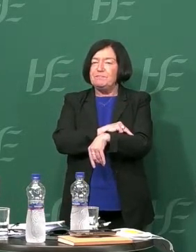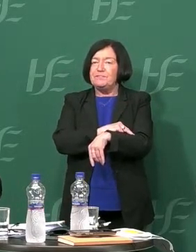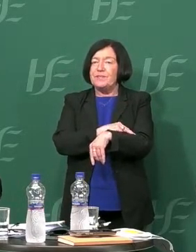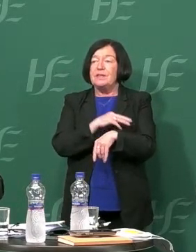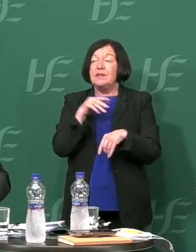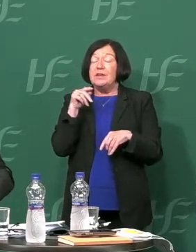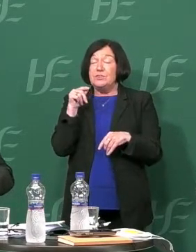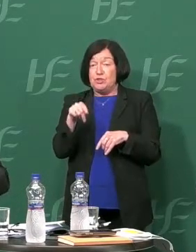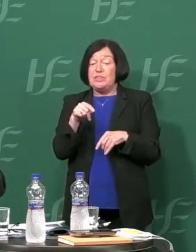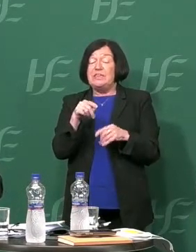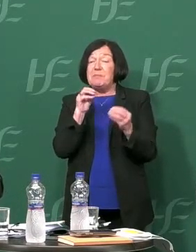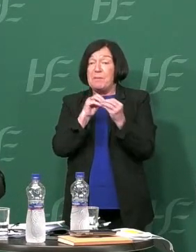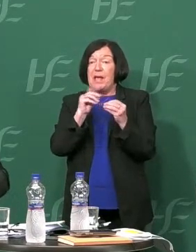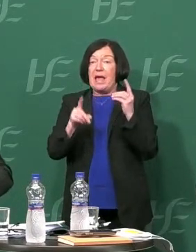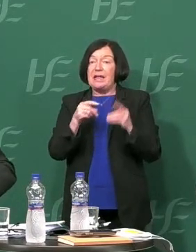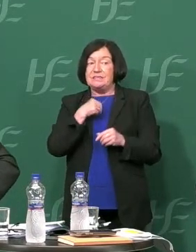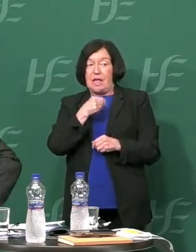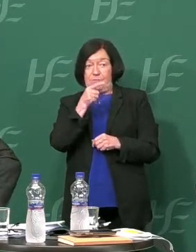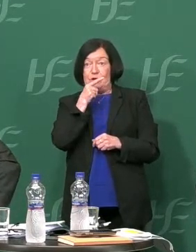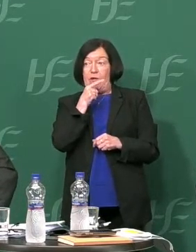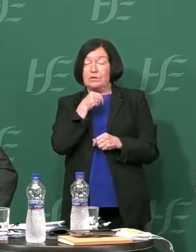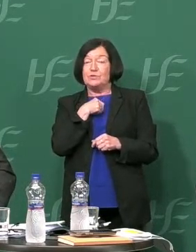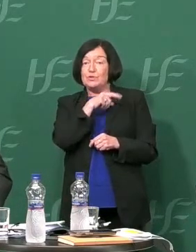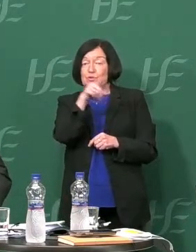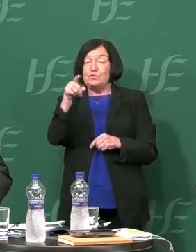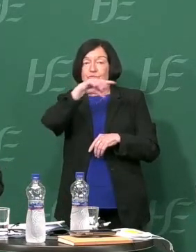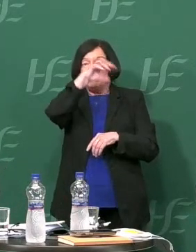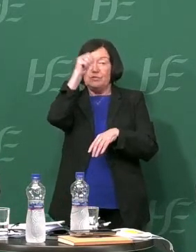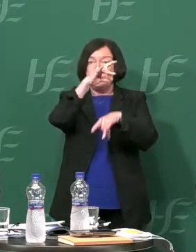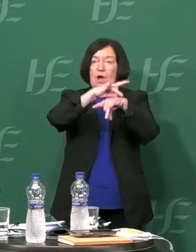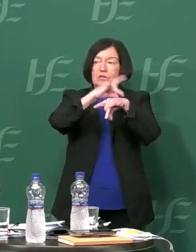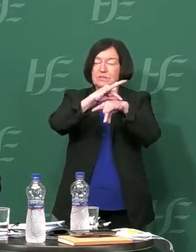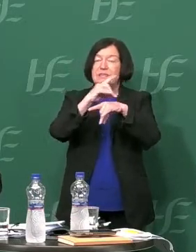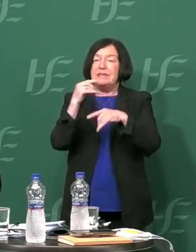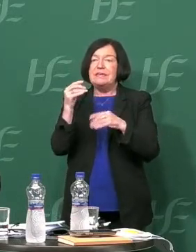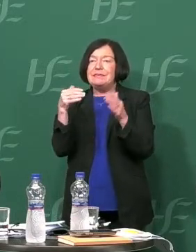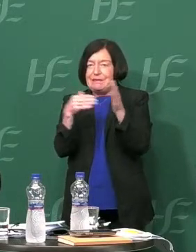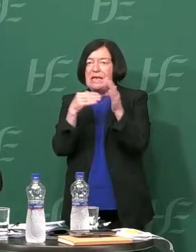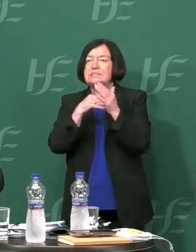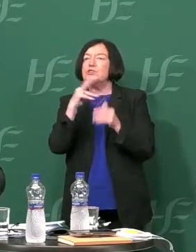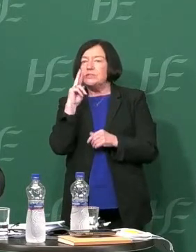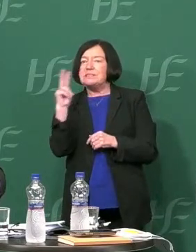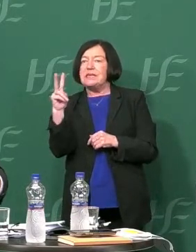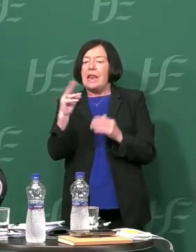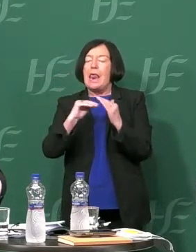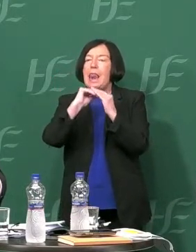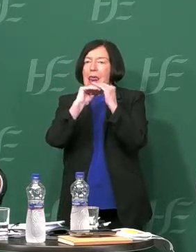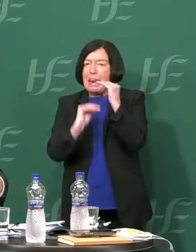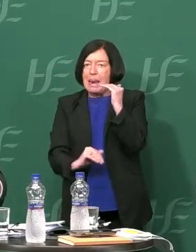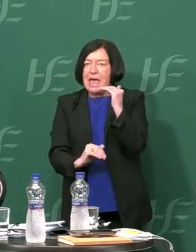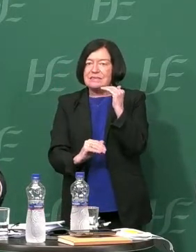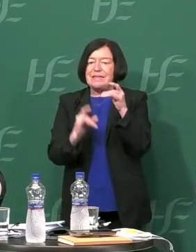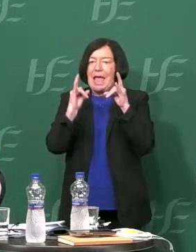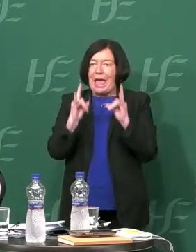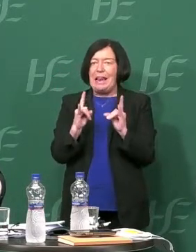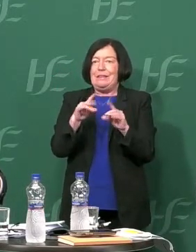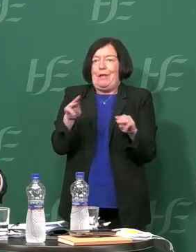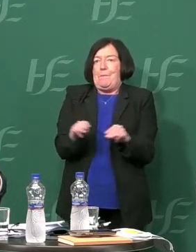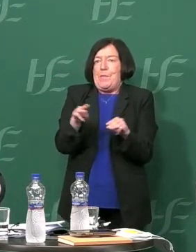What she's certainly been saying, and as I'm talking to consultants, yes, they're seeing less very healthy,